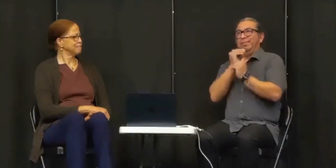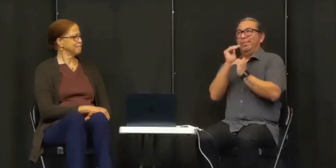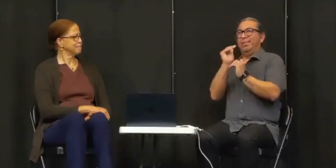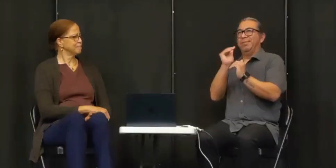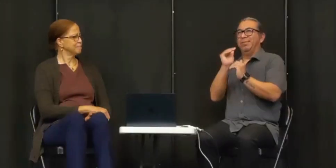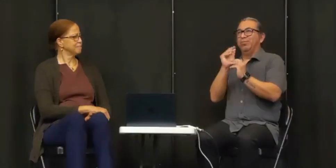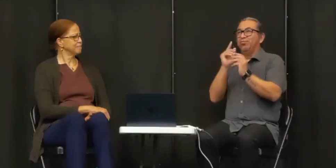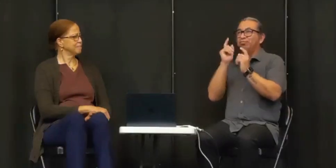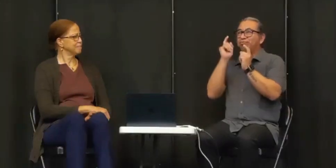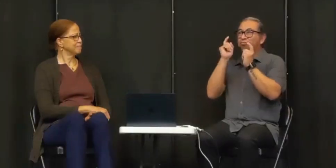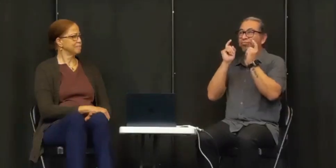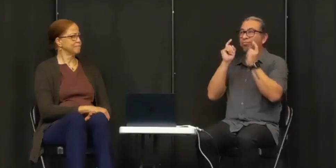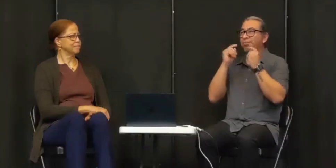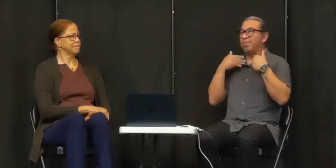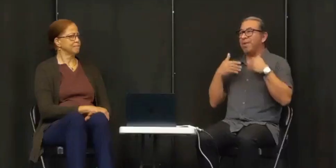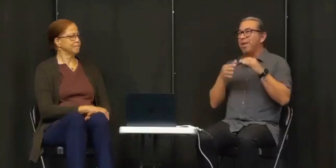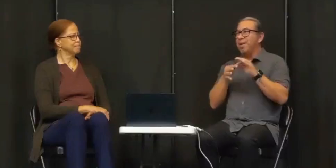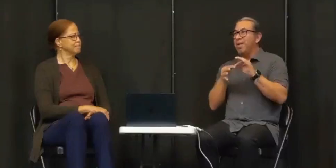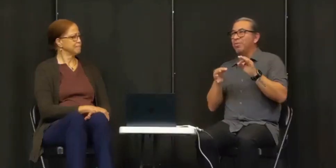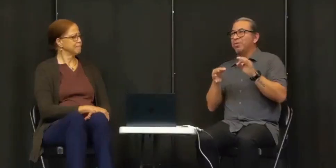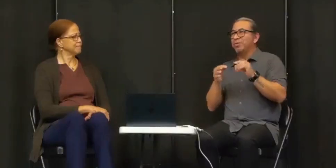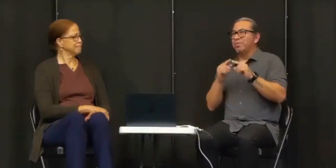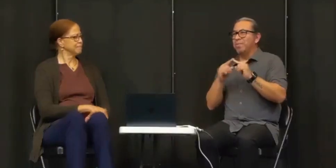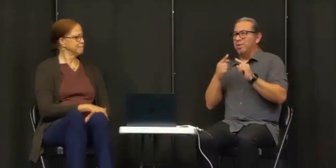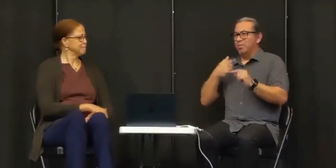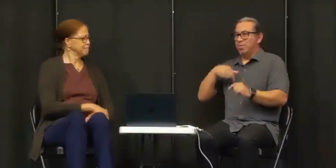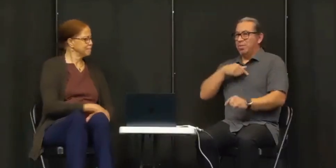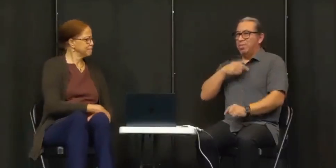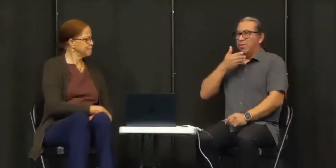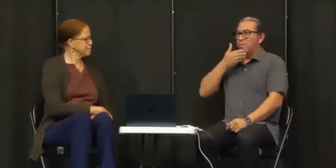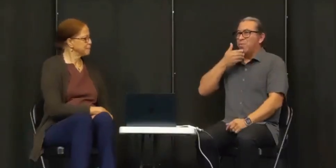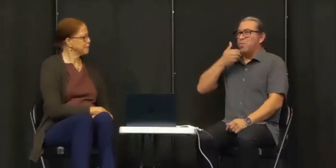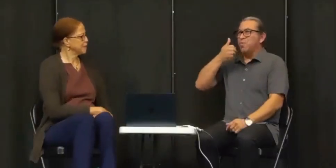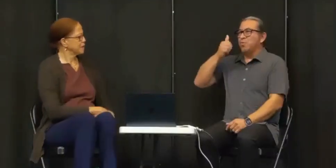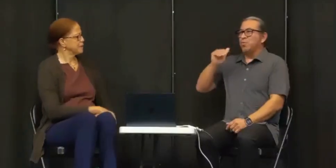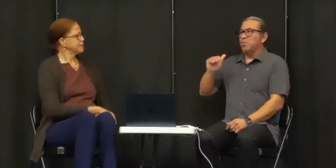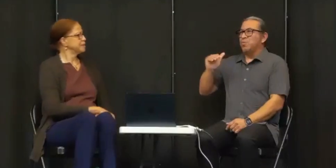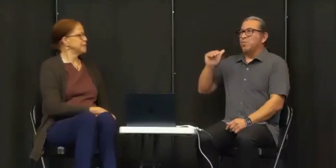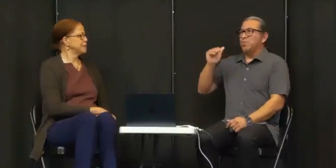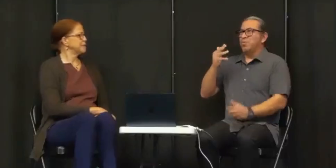And the expression of that love is limited, just facial expression and body language.